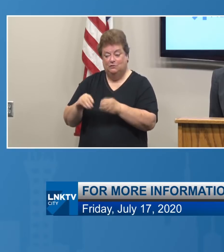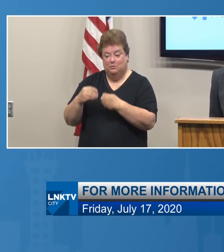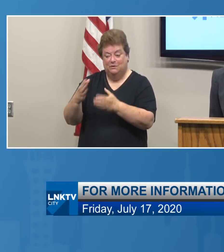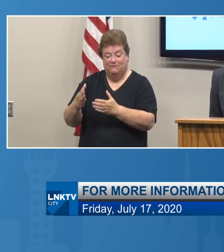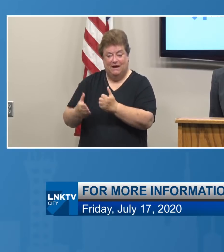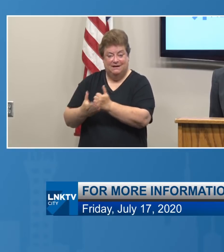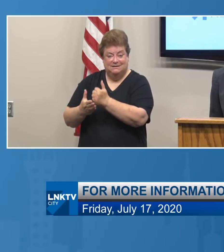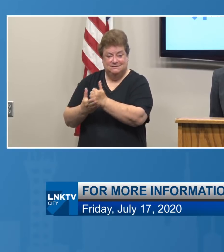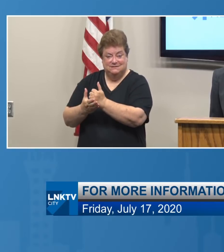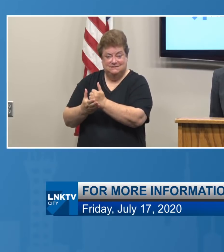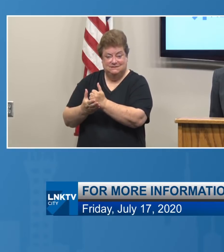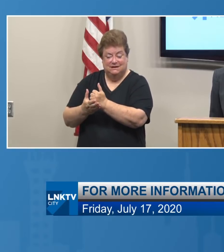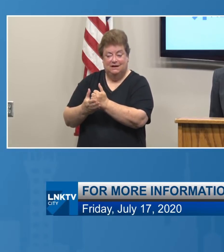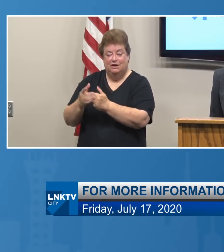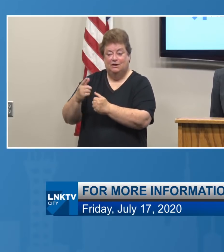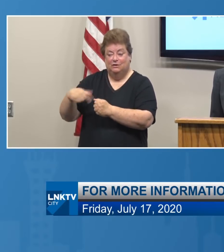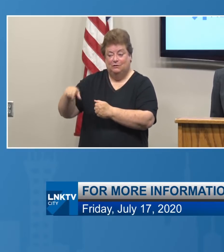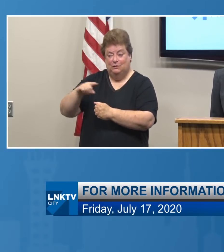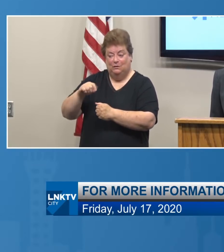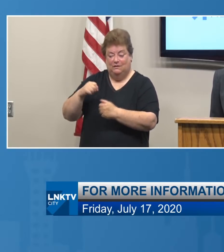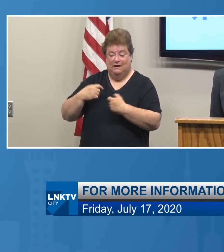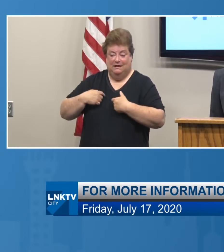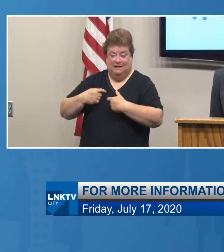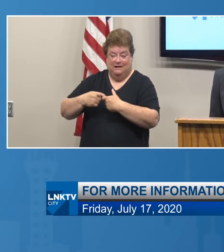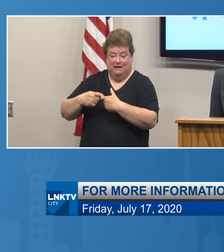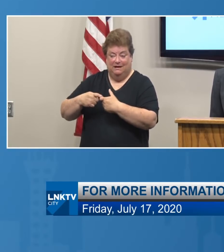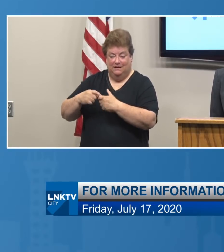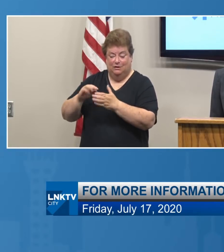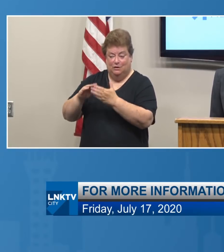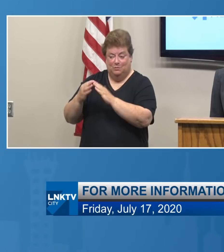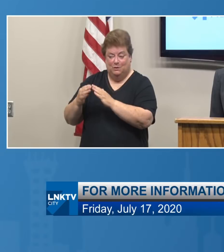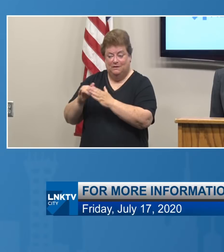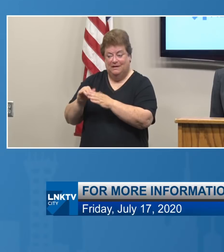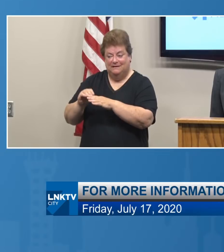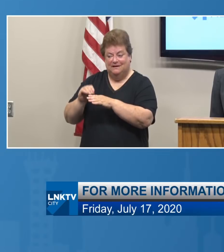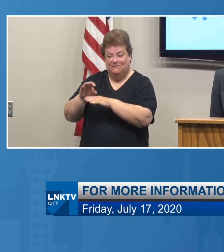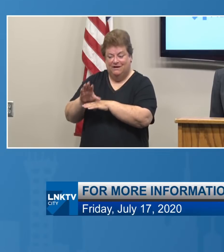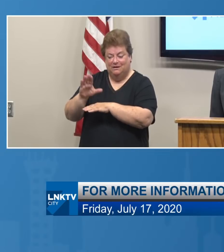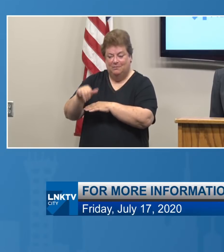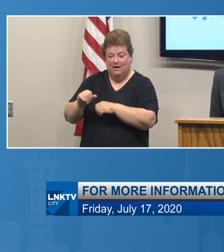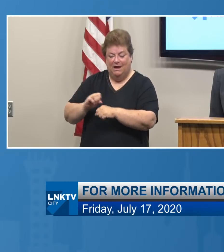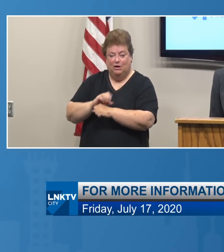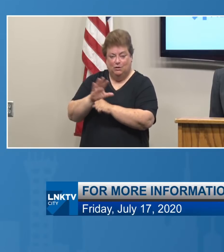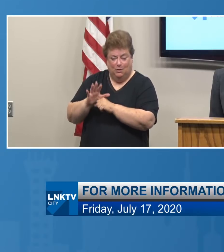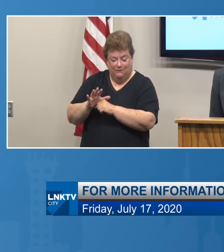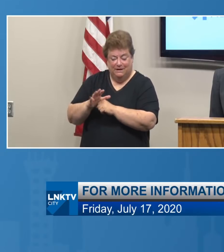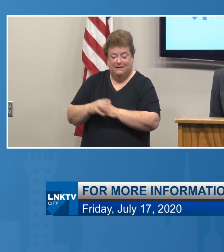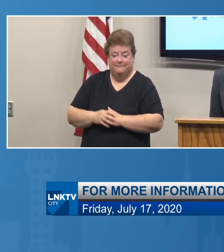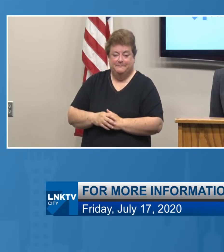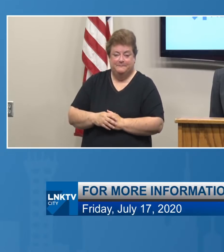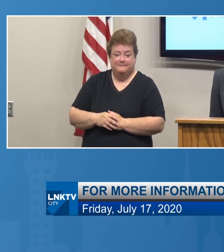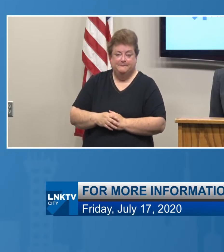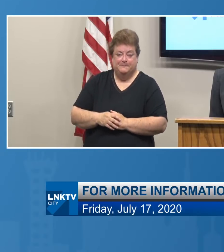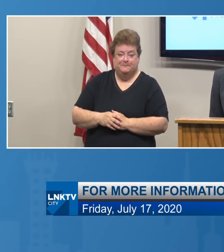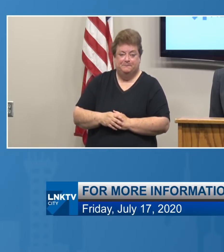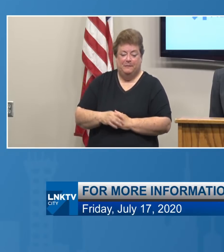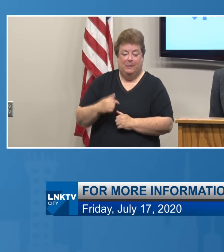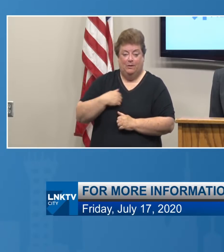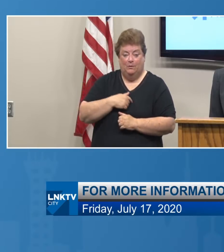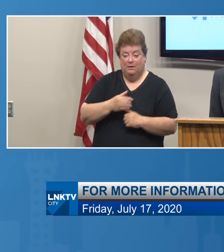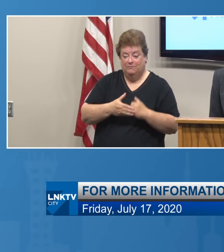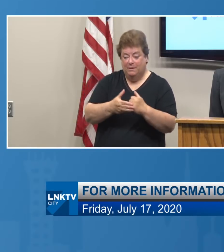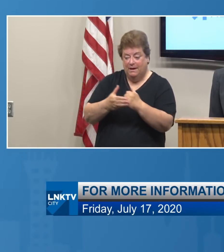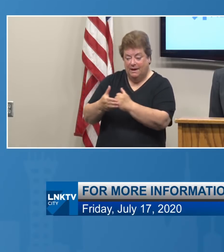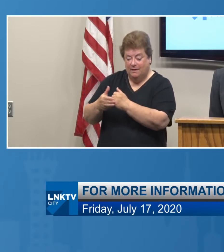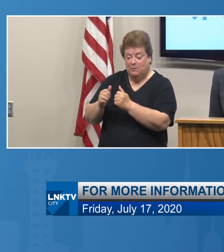assistance to the Latino community that has been affected by the COVID directly or indirectly. We've been helping them